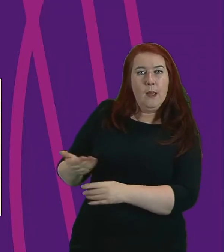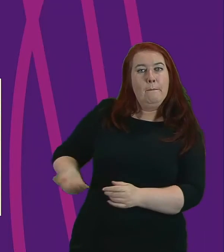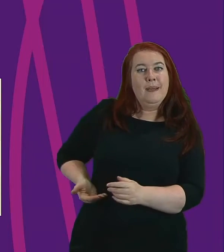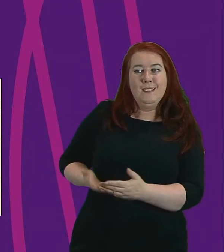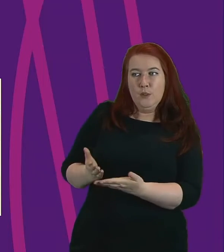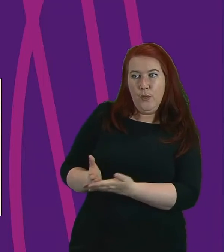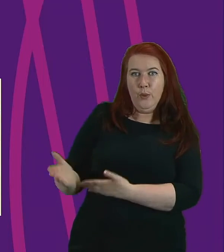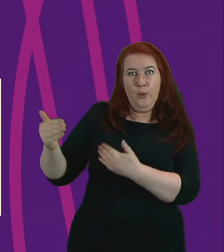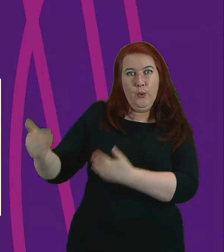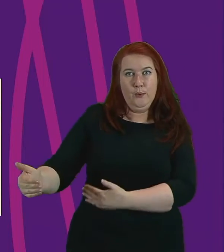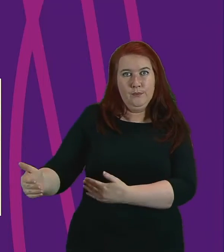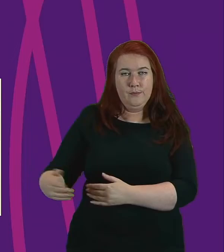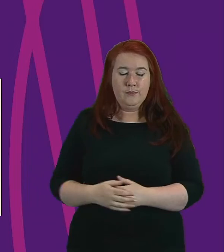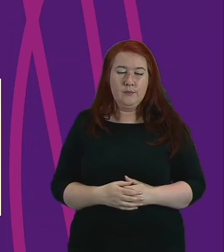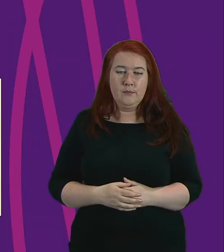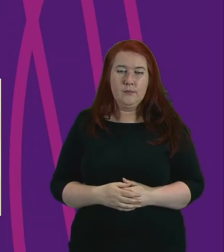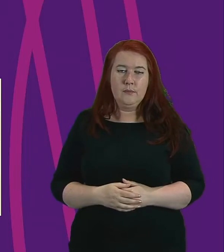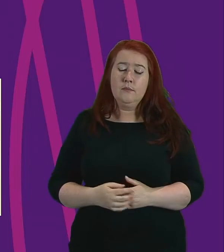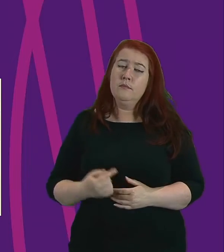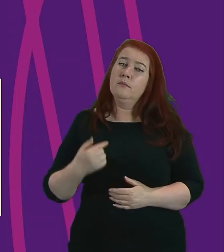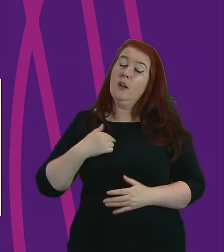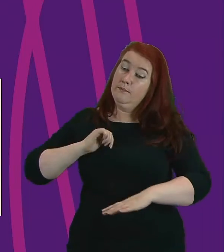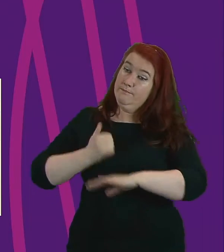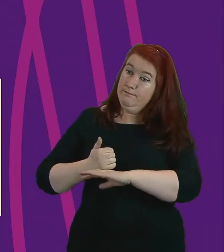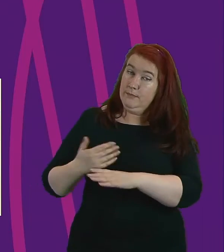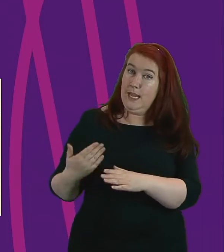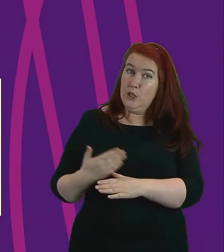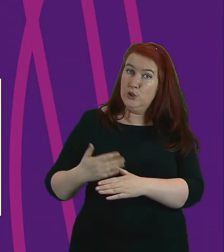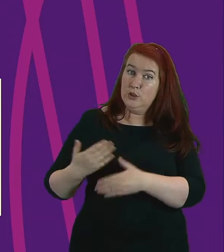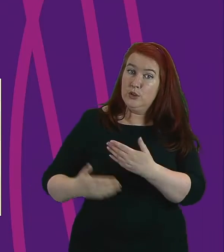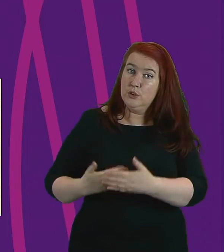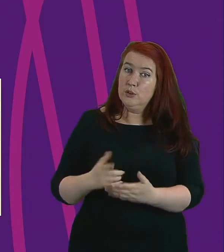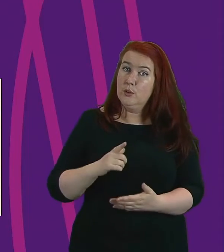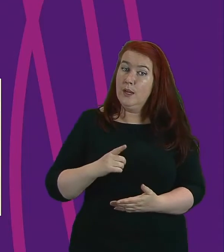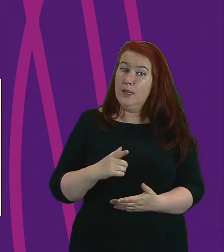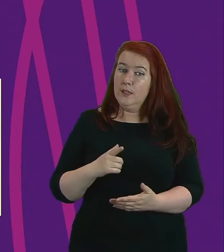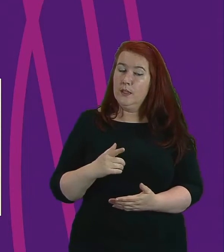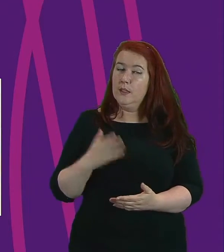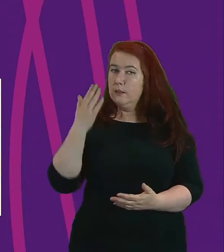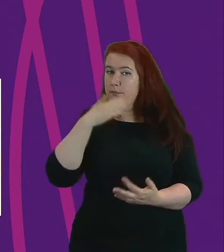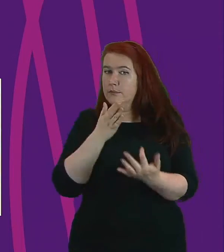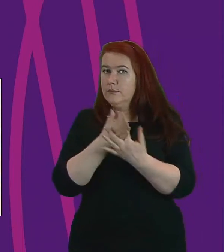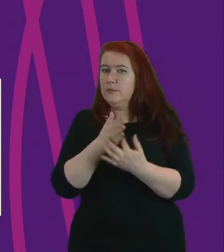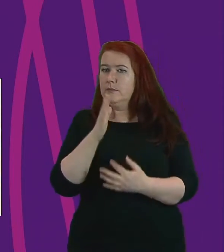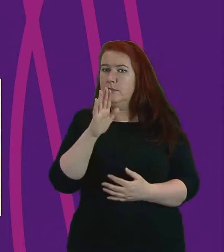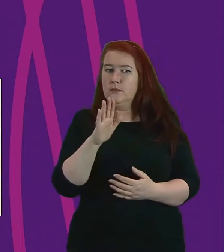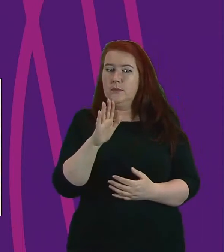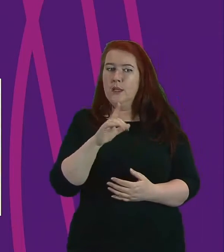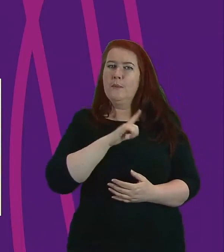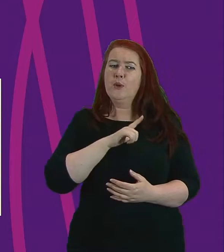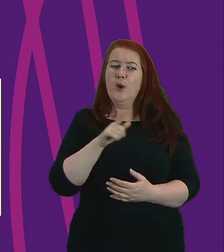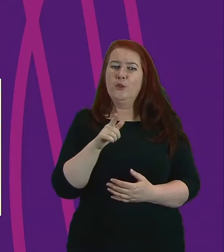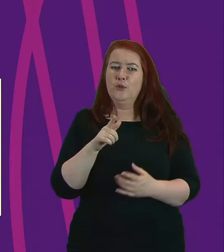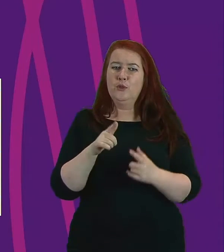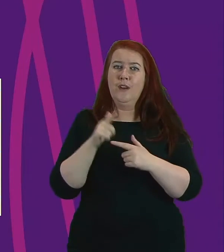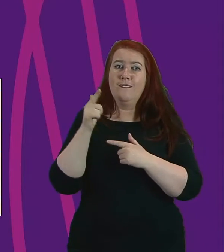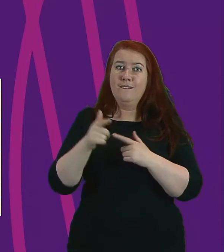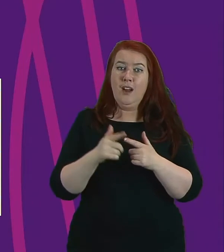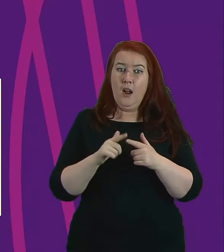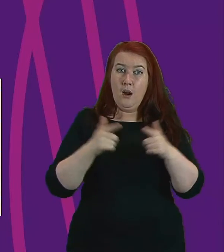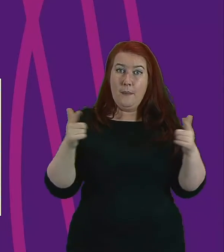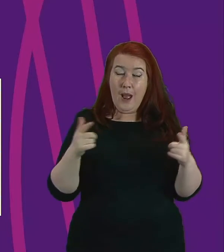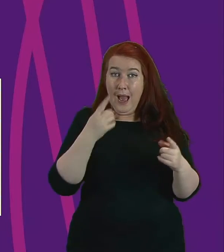Resilience Fund. We took those actions precisely because of the importance... Just a minute, Cabinet Secretary. Because you're sitting so far apart, I can hear your